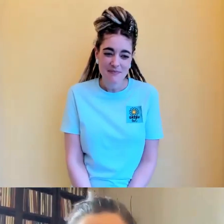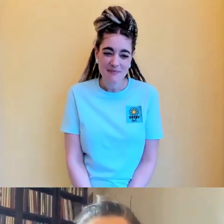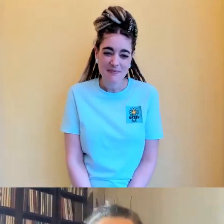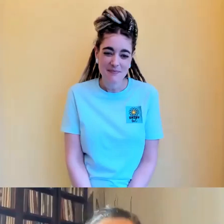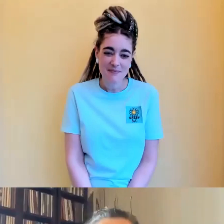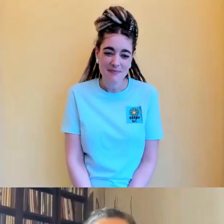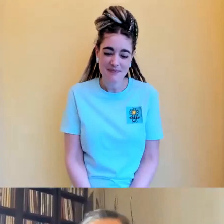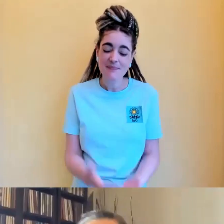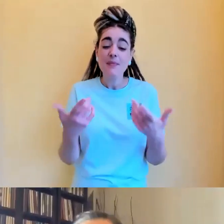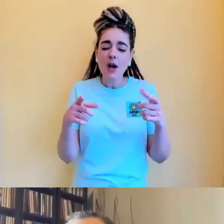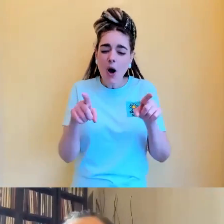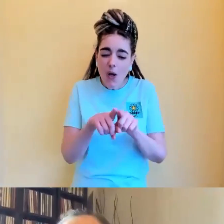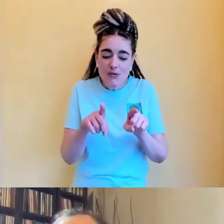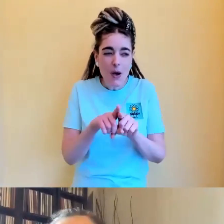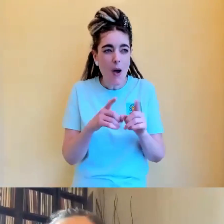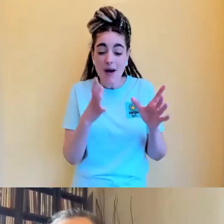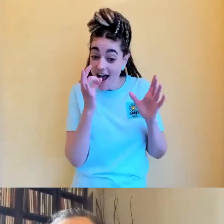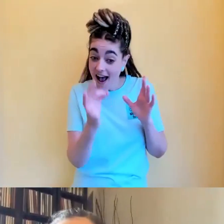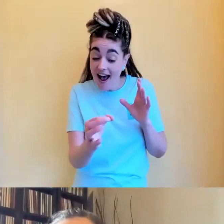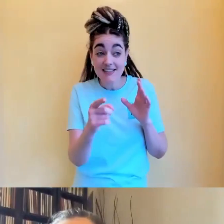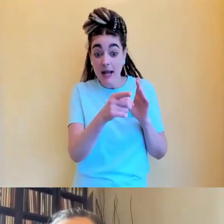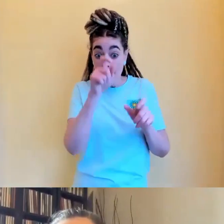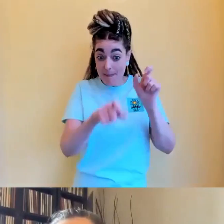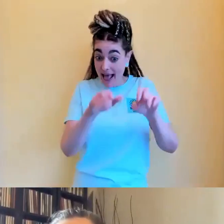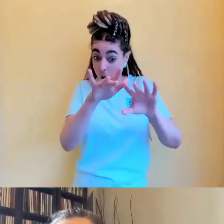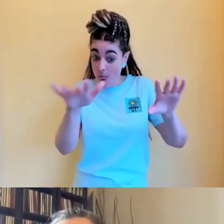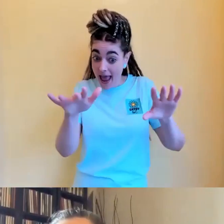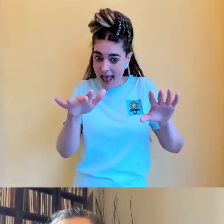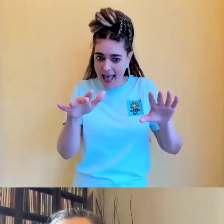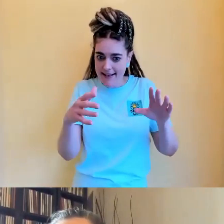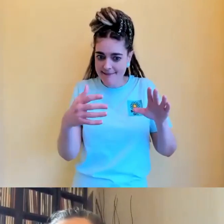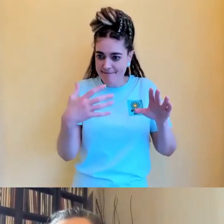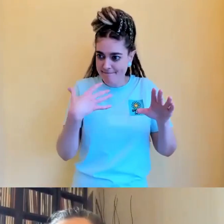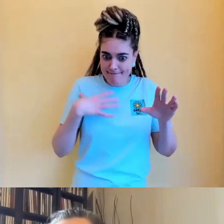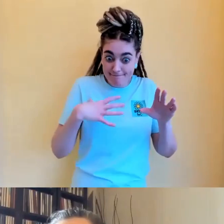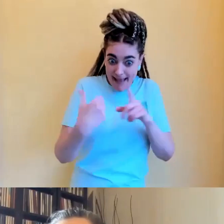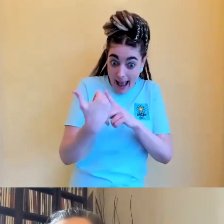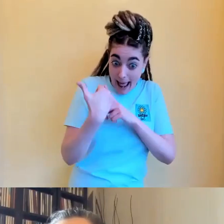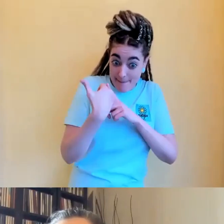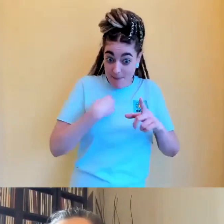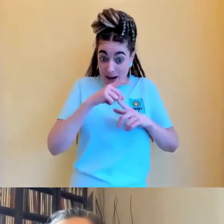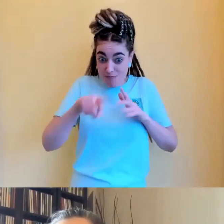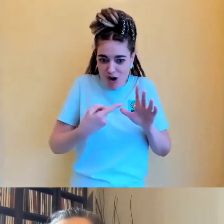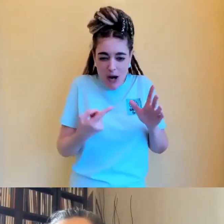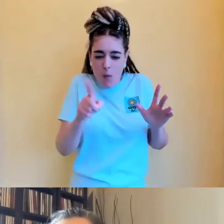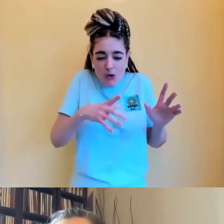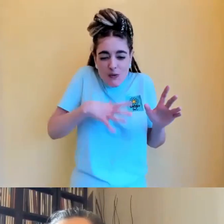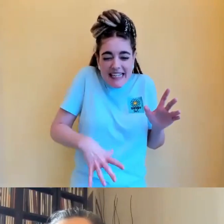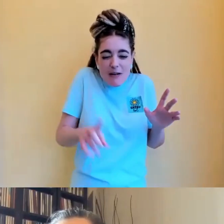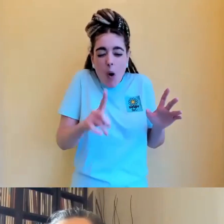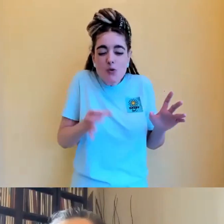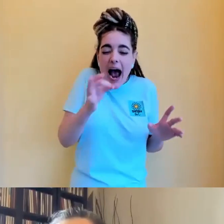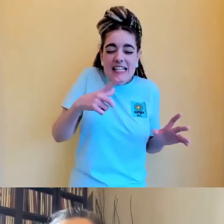And what can people do to help you get that project going? What are you asking for? Let's get